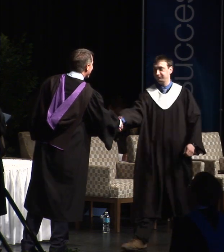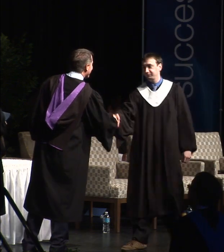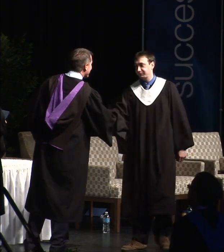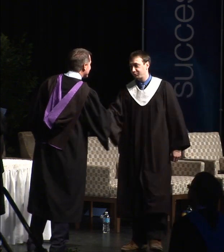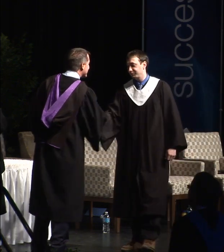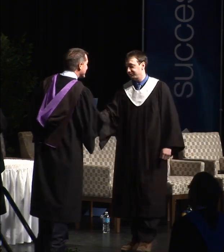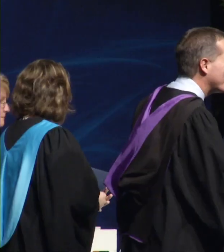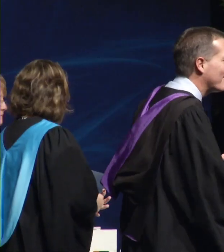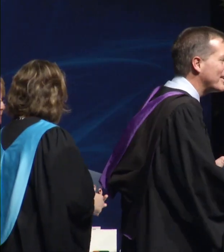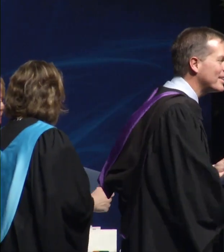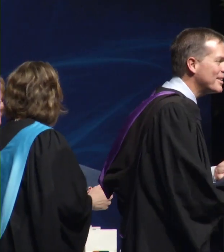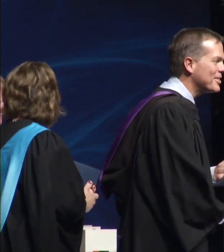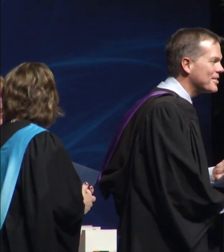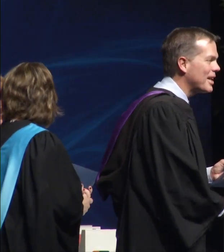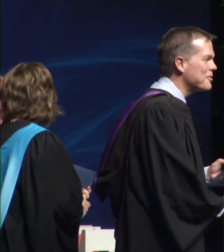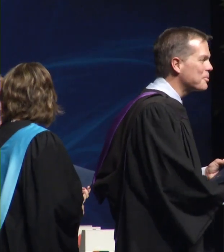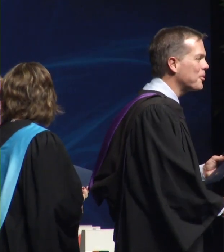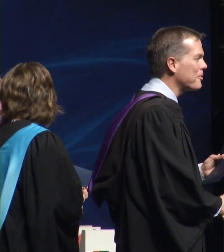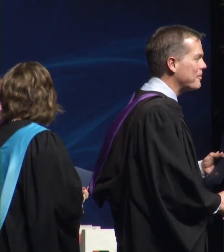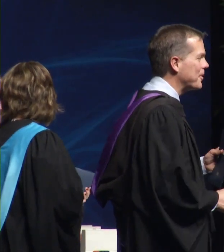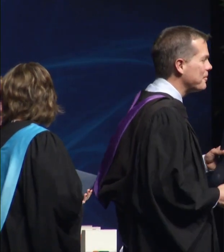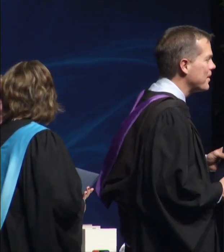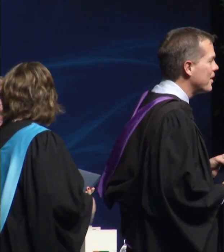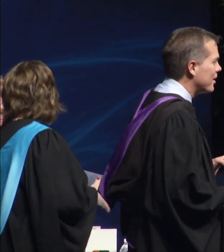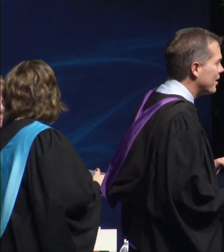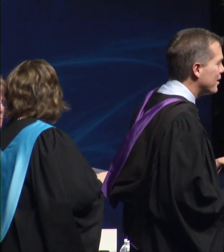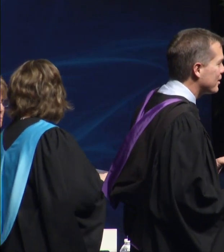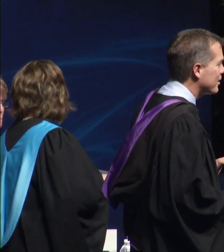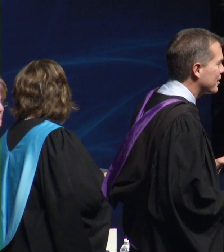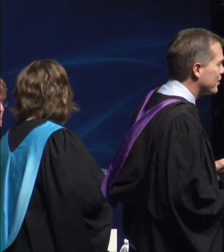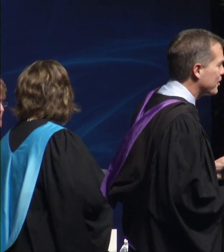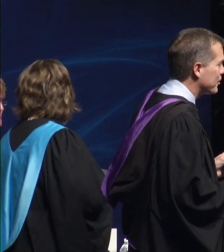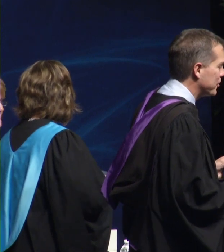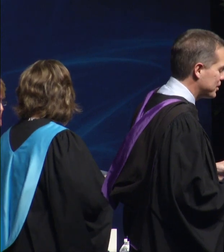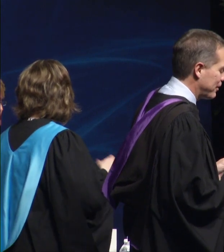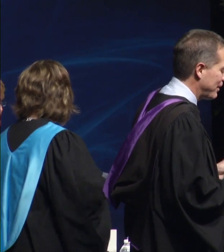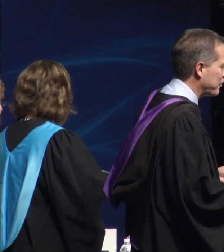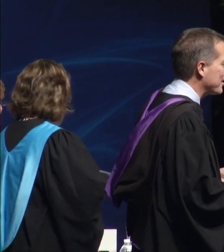Just here, too. They call your name.